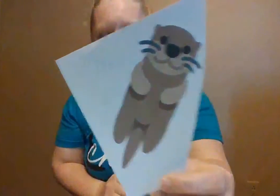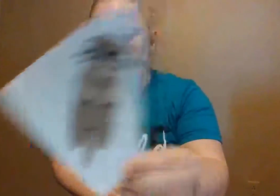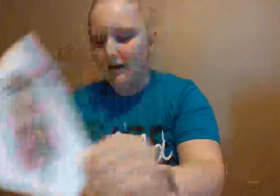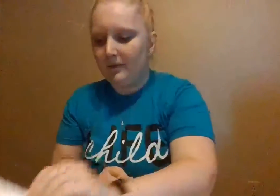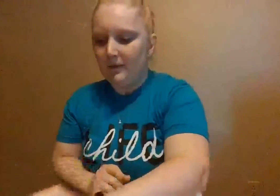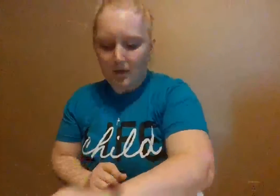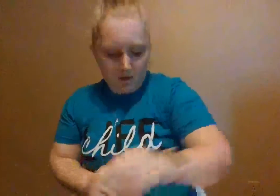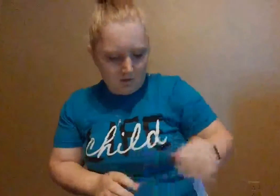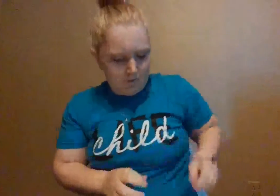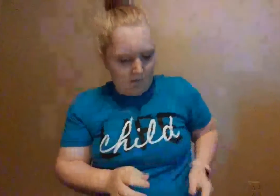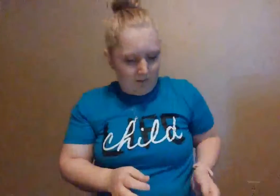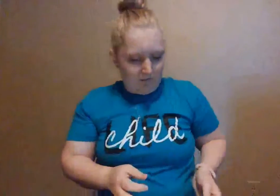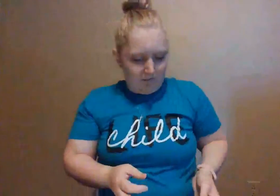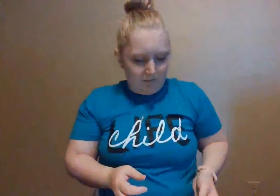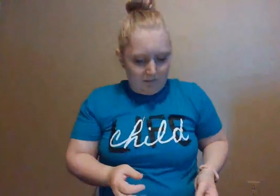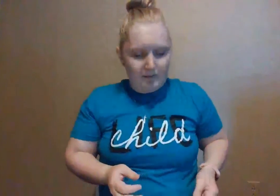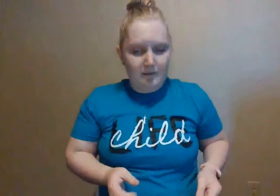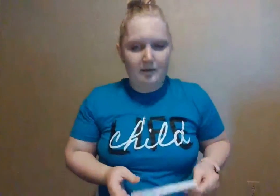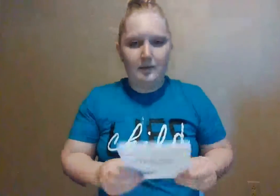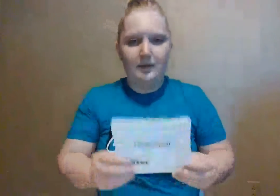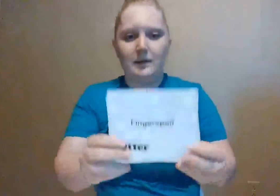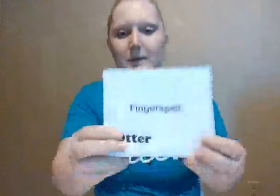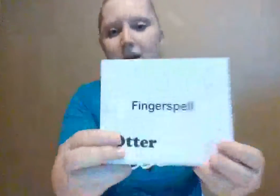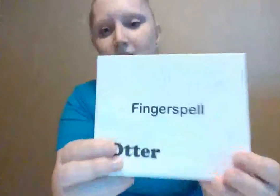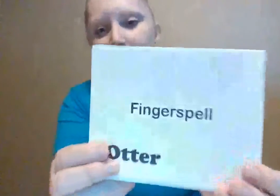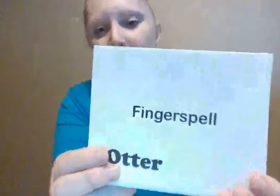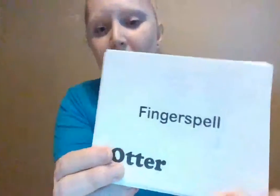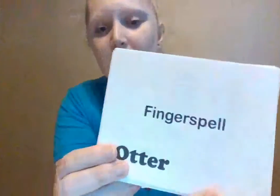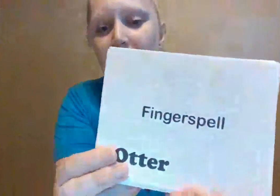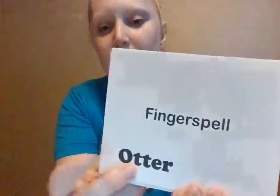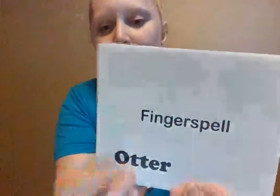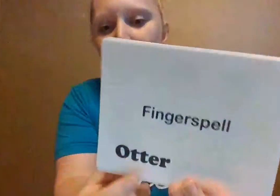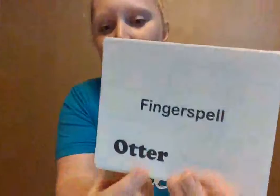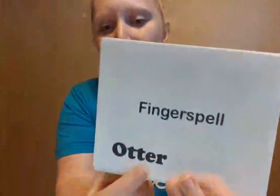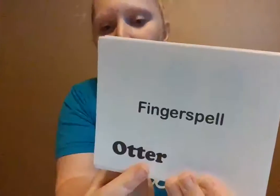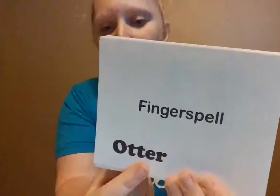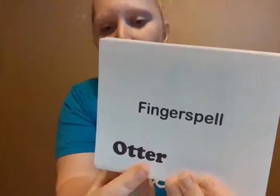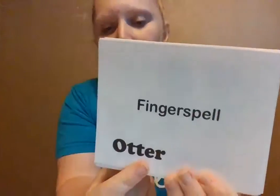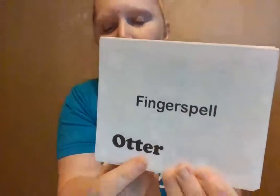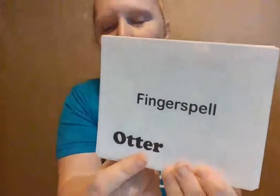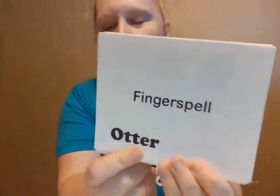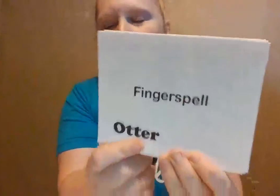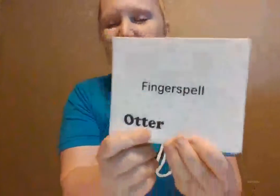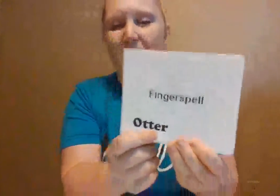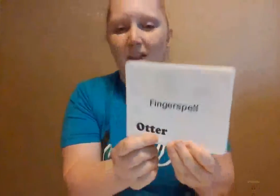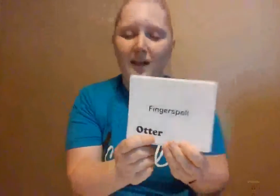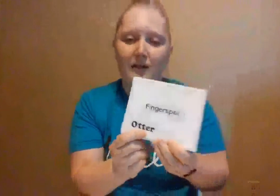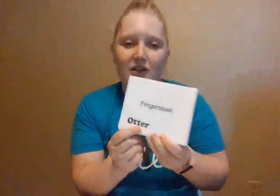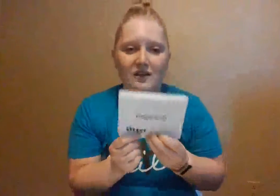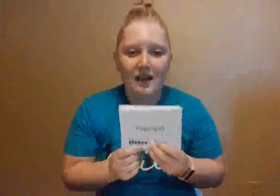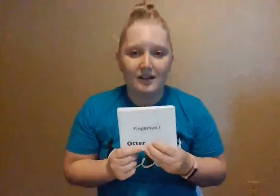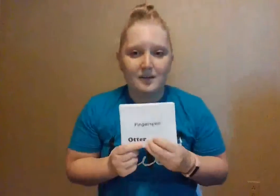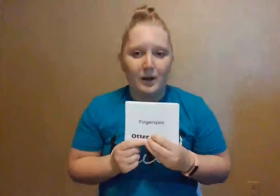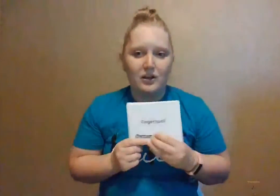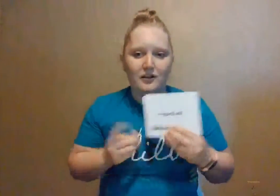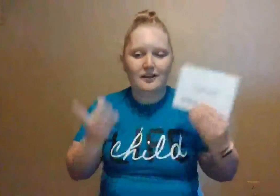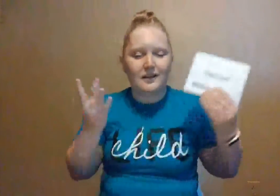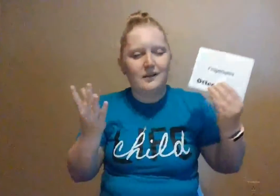otter. So to fingerspell or to do otter in sign language, it's kind of special because there's